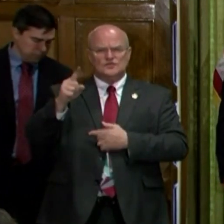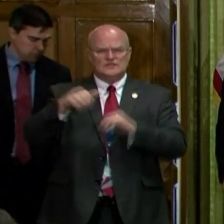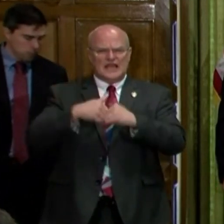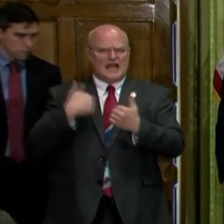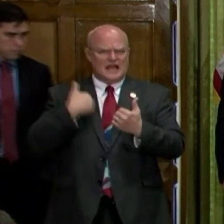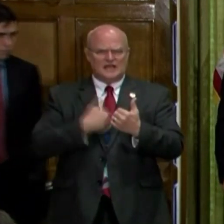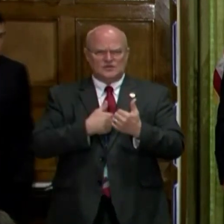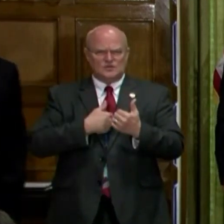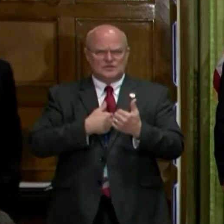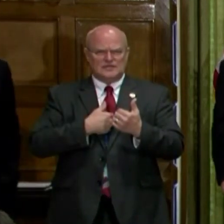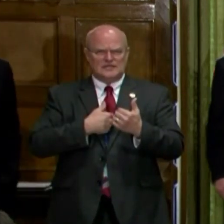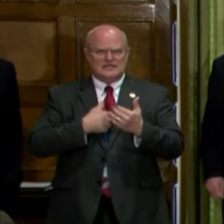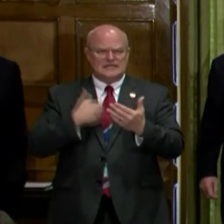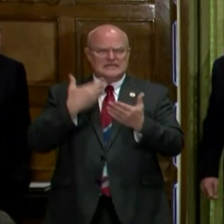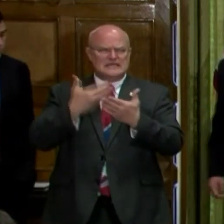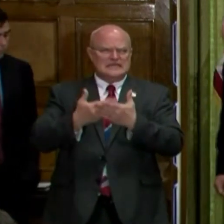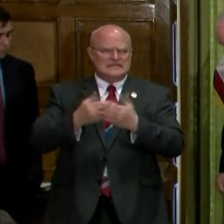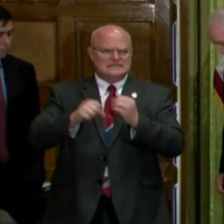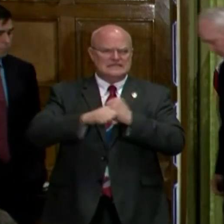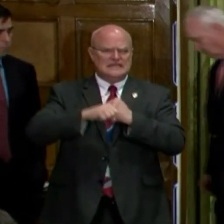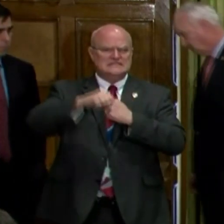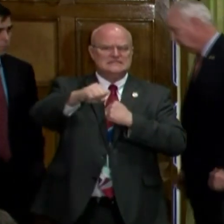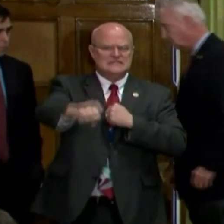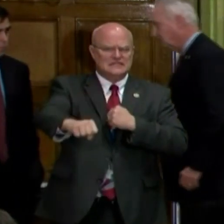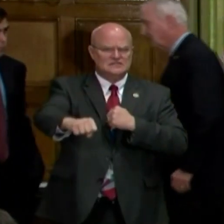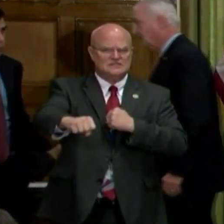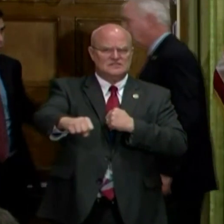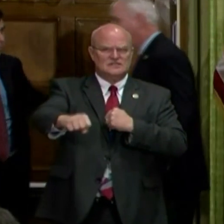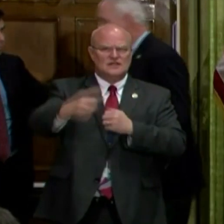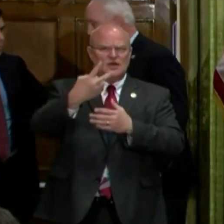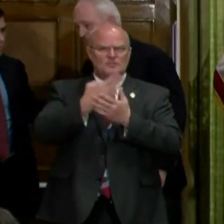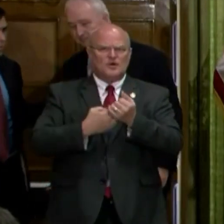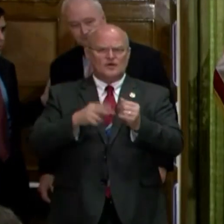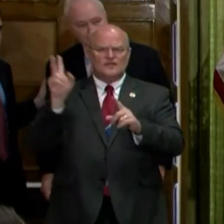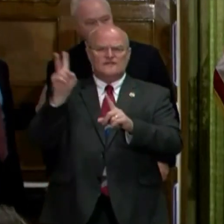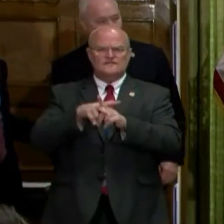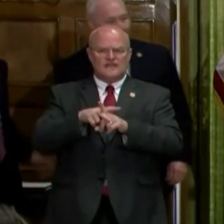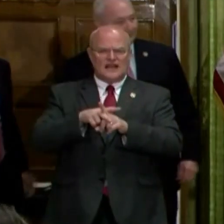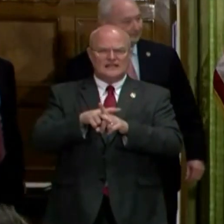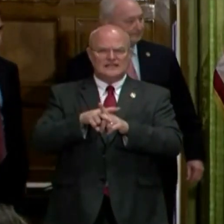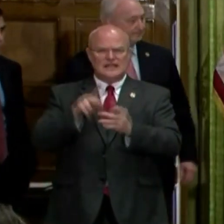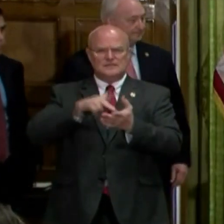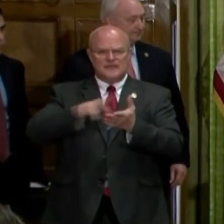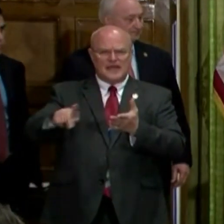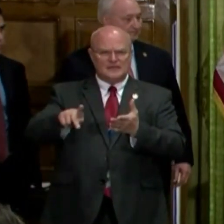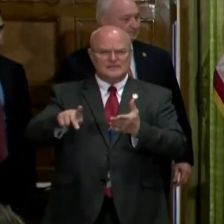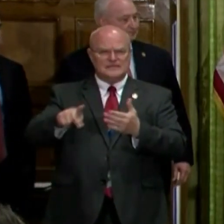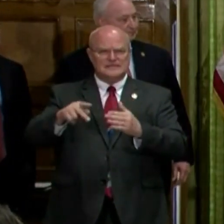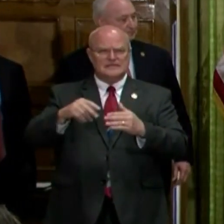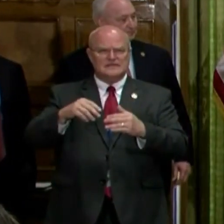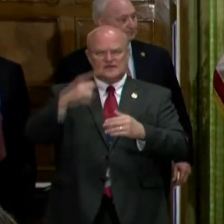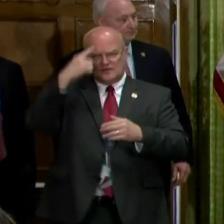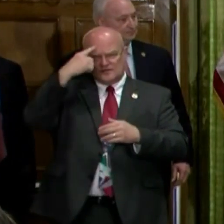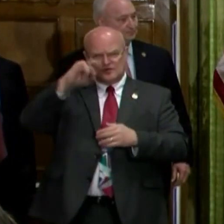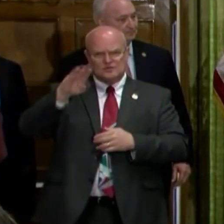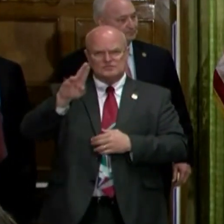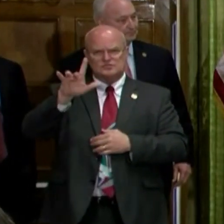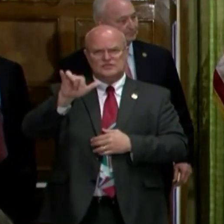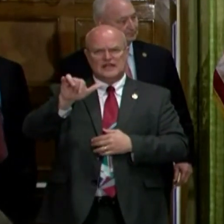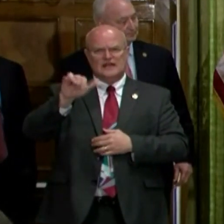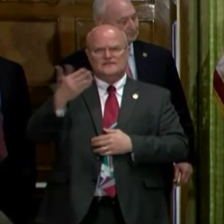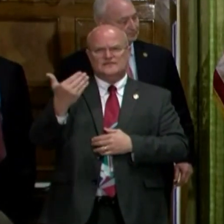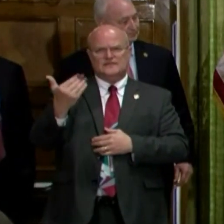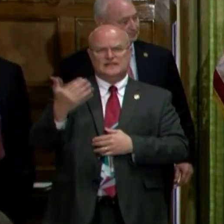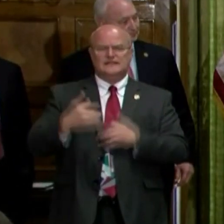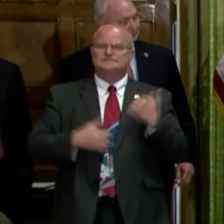we get to extension of both the filing deadline and the payment deadline to the 15th? Well, there's